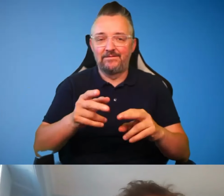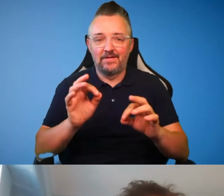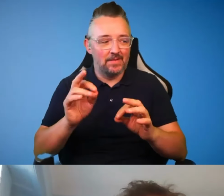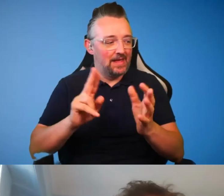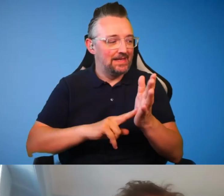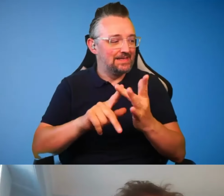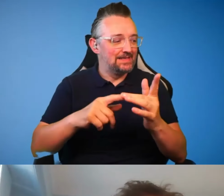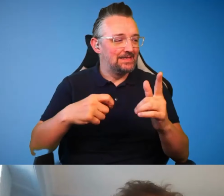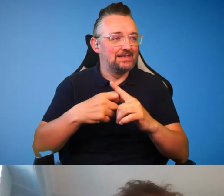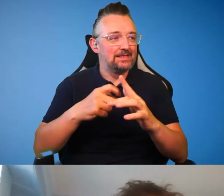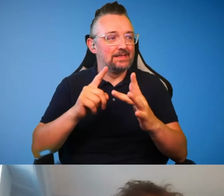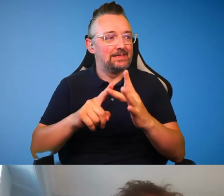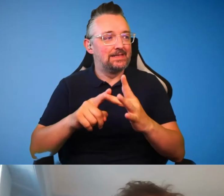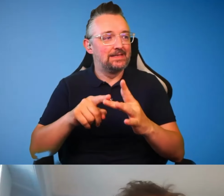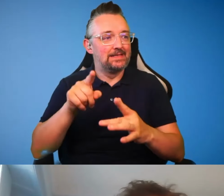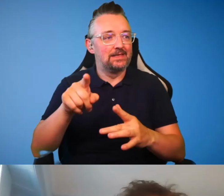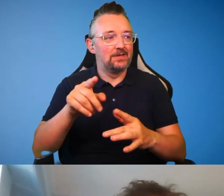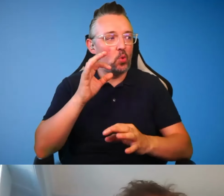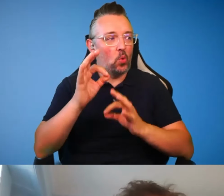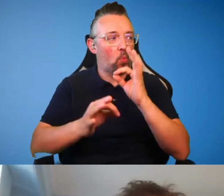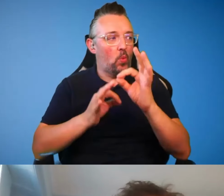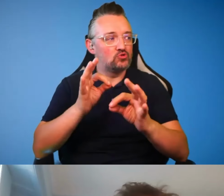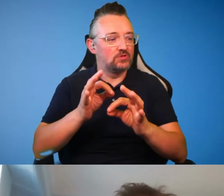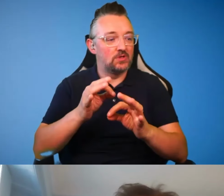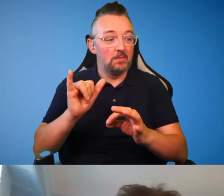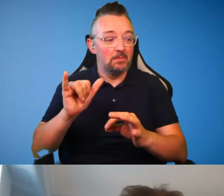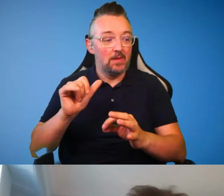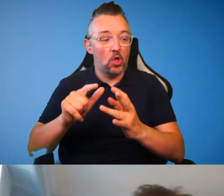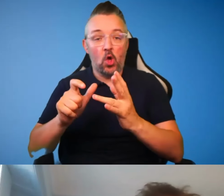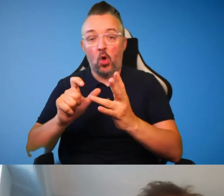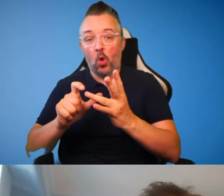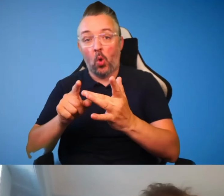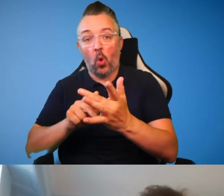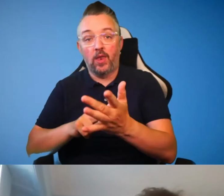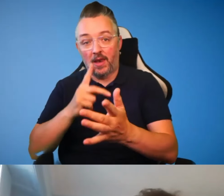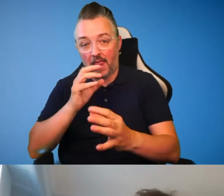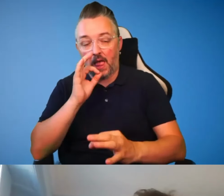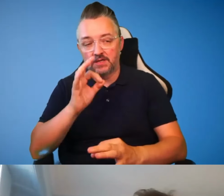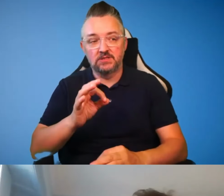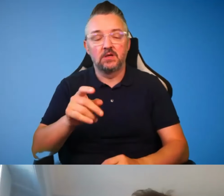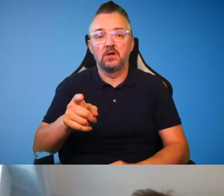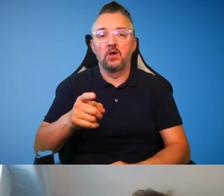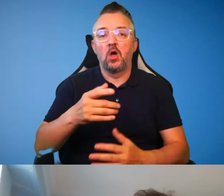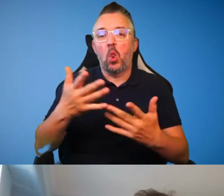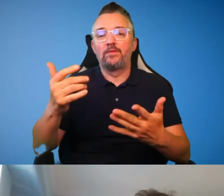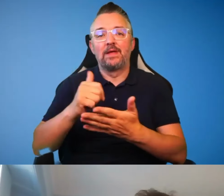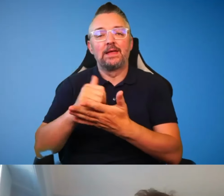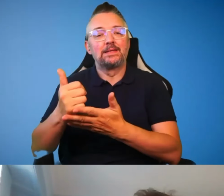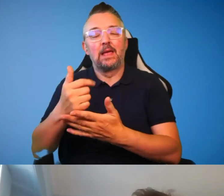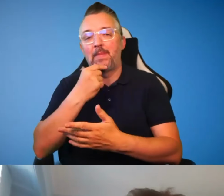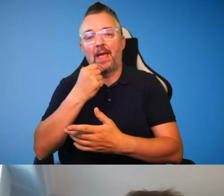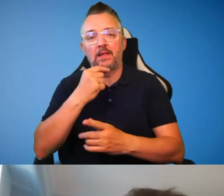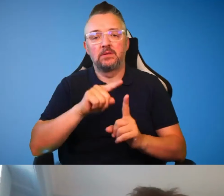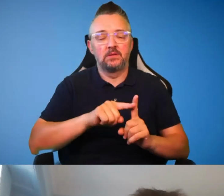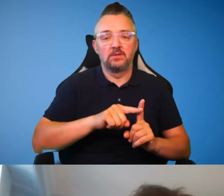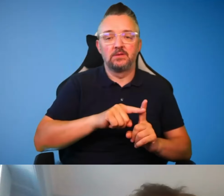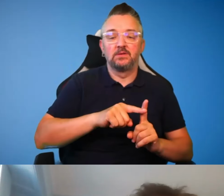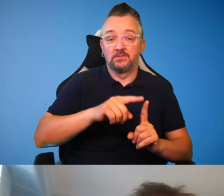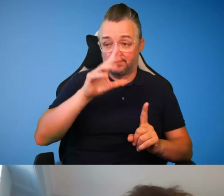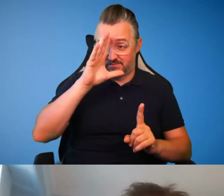be a Nikki-shaped question and answer, although Colin might be happy to take it as well. There's a lot of gay men that are referring this back to, or being